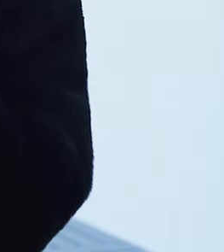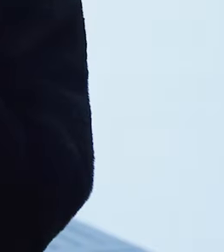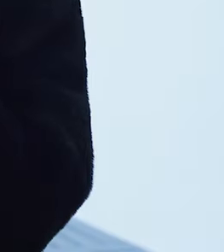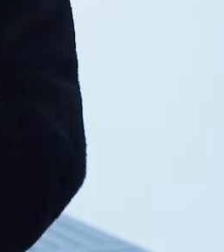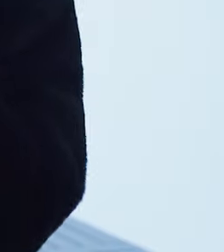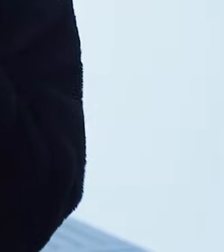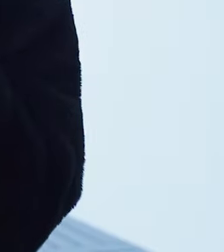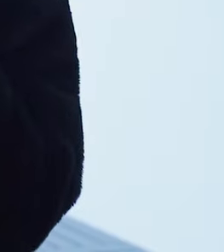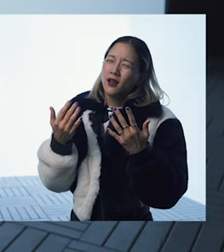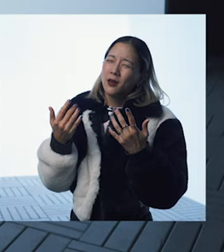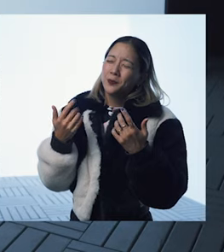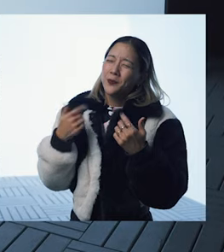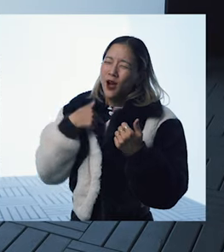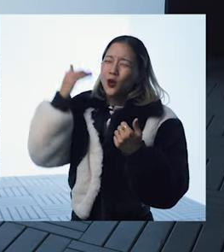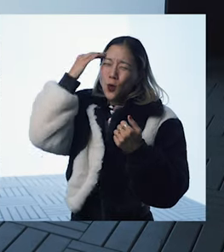myself differently.